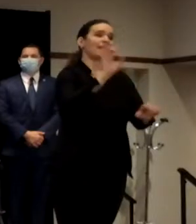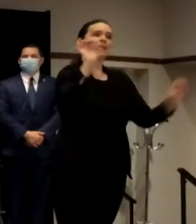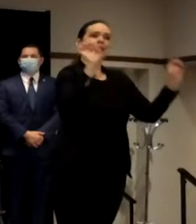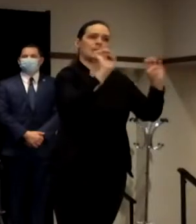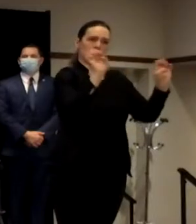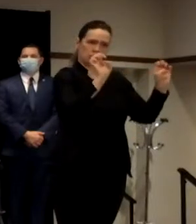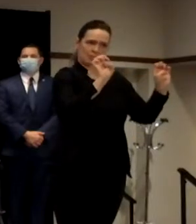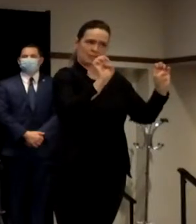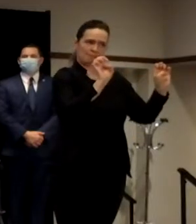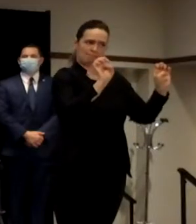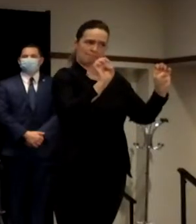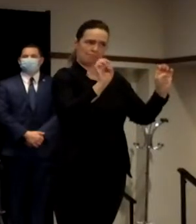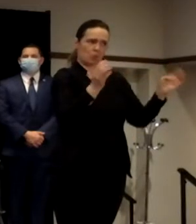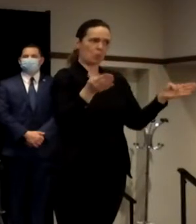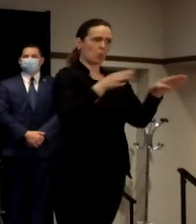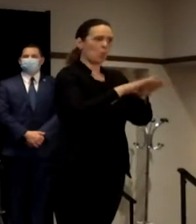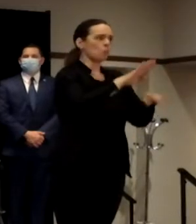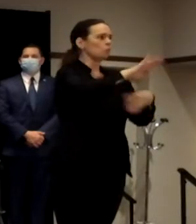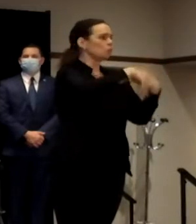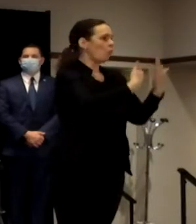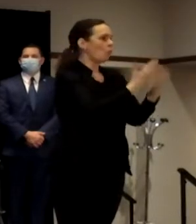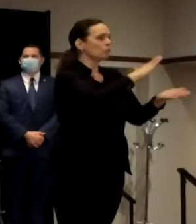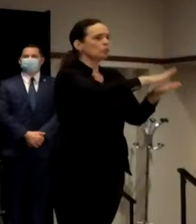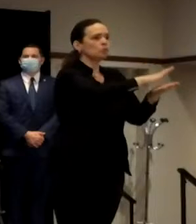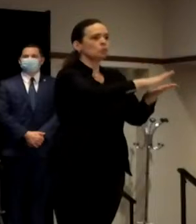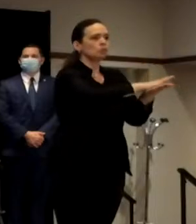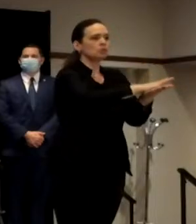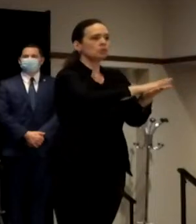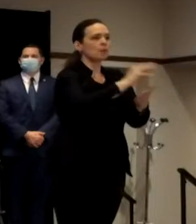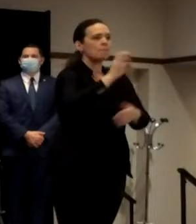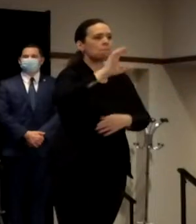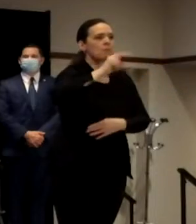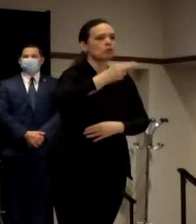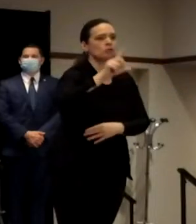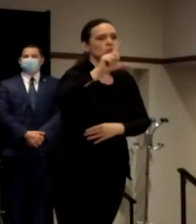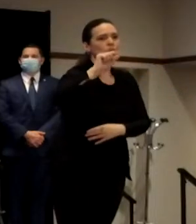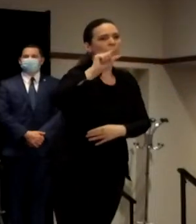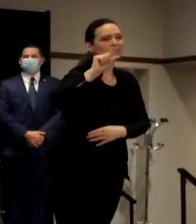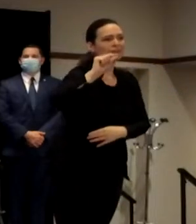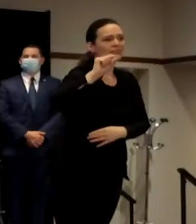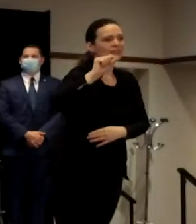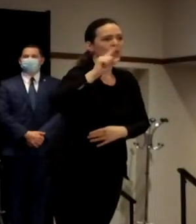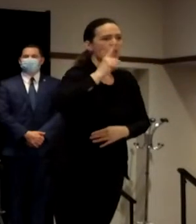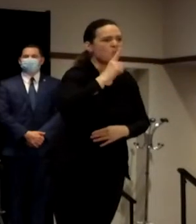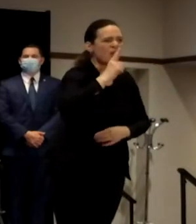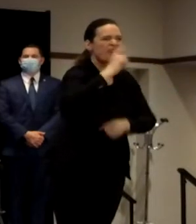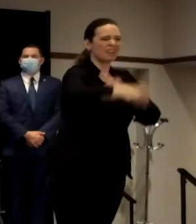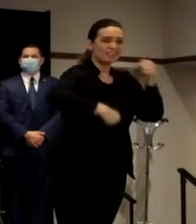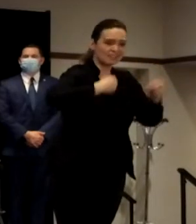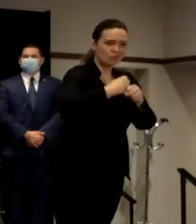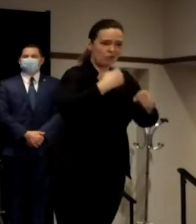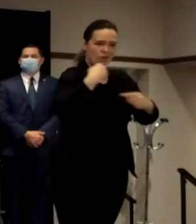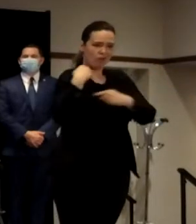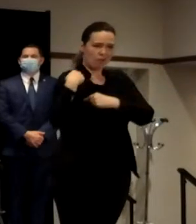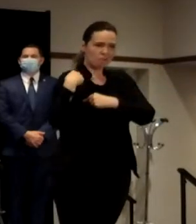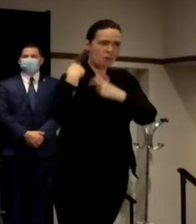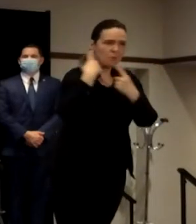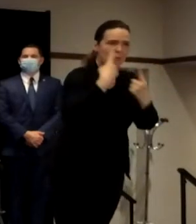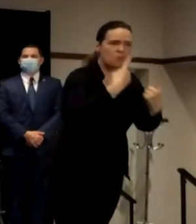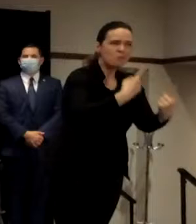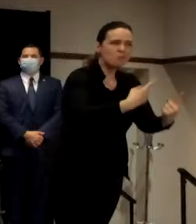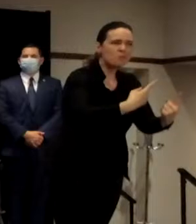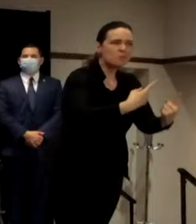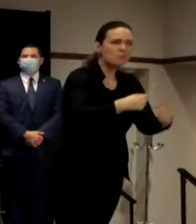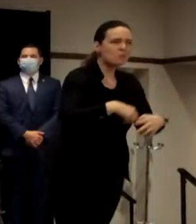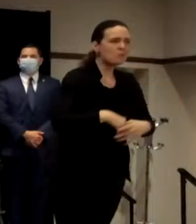March 20th. So it's almost a year, and a lot of has happened since then. Rigorous public health measure, lockdown,